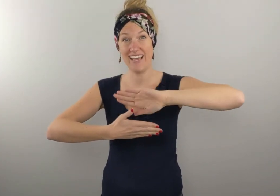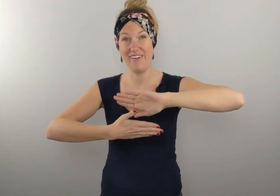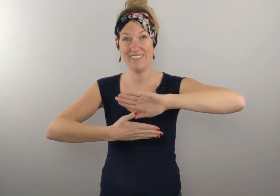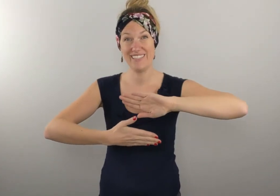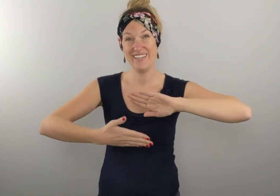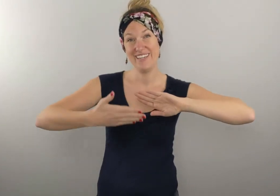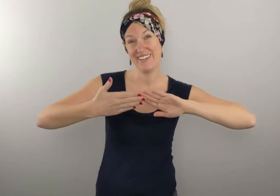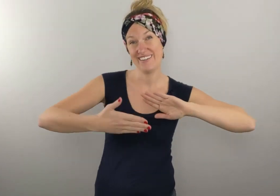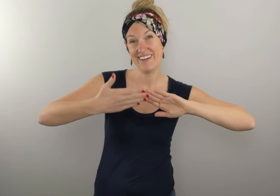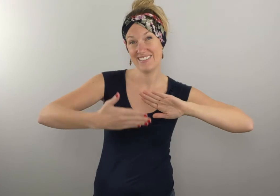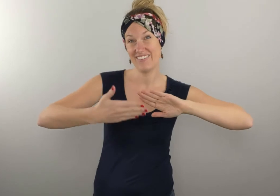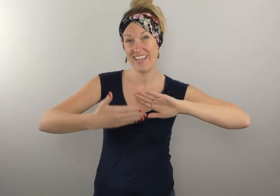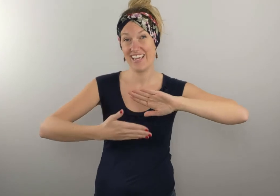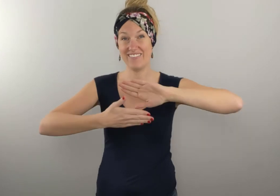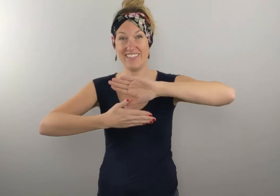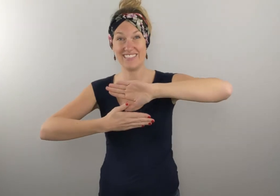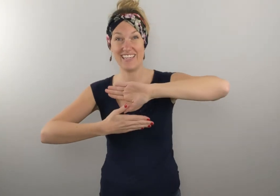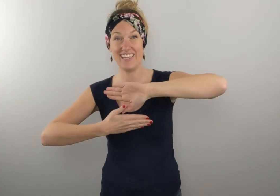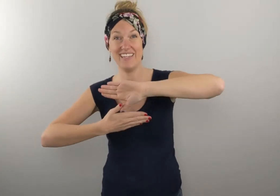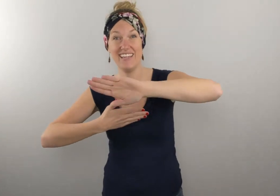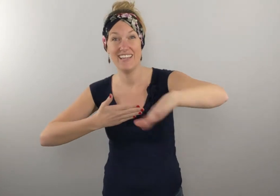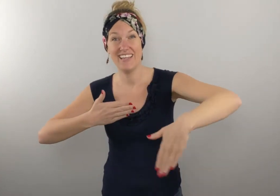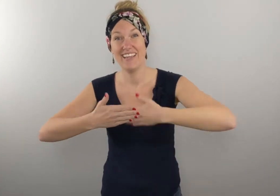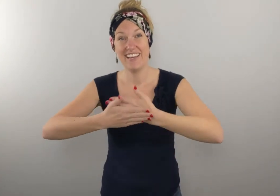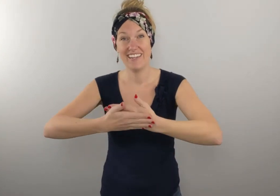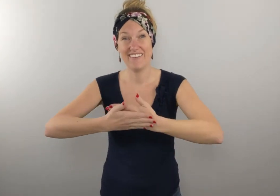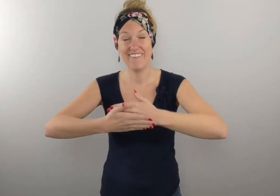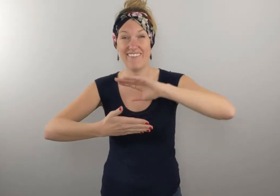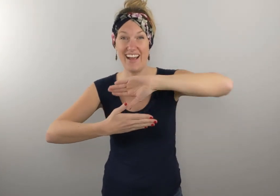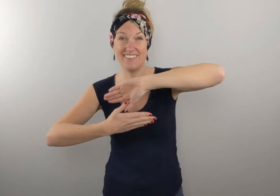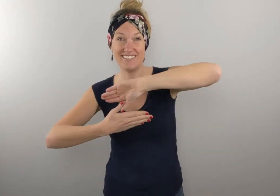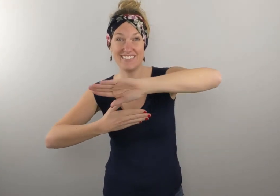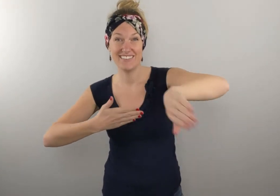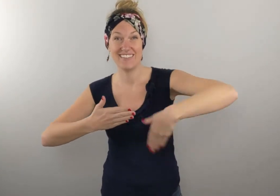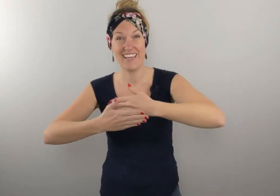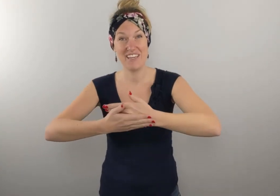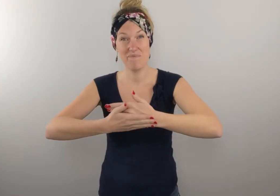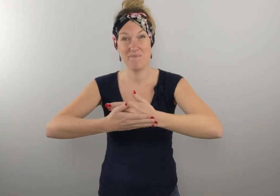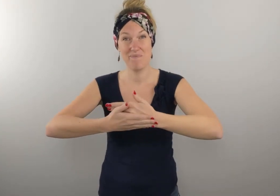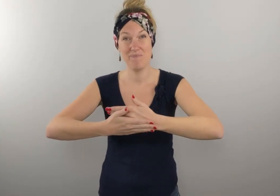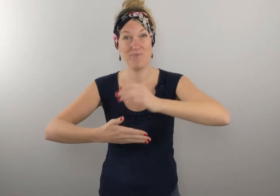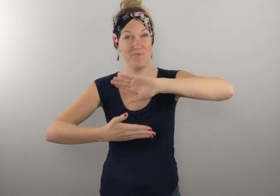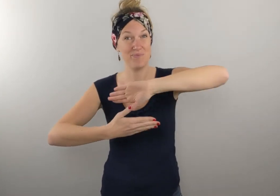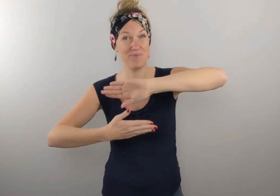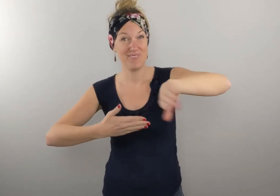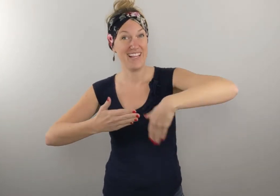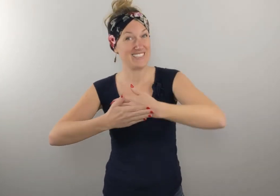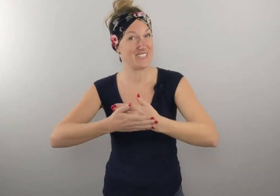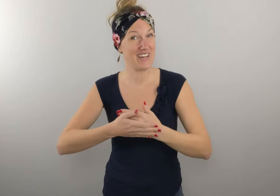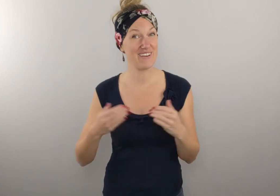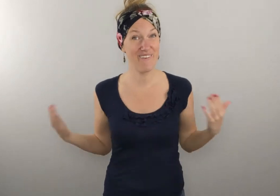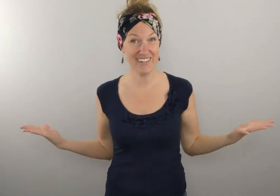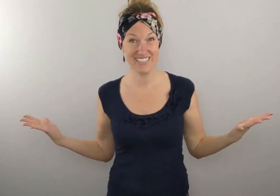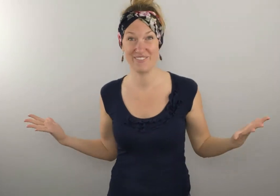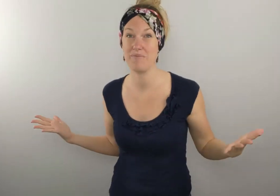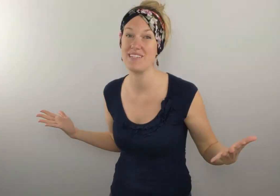out, your non-dominant hand facing in, and you go around, okay? Let's try the chorus from the